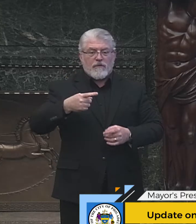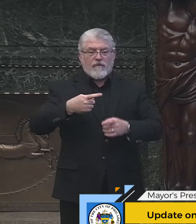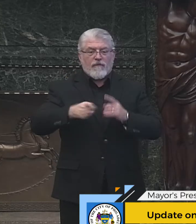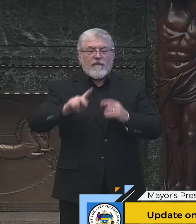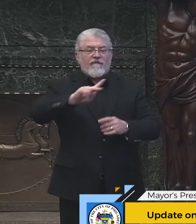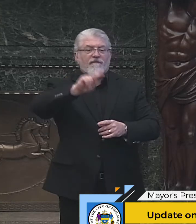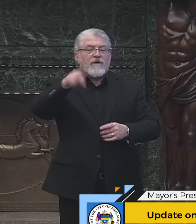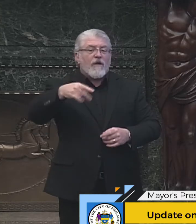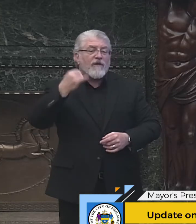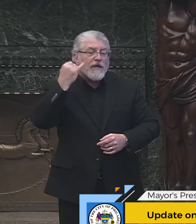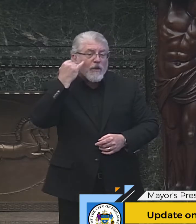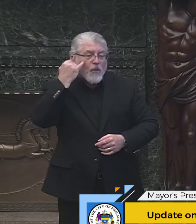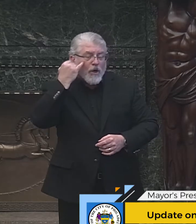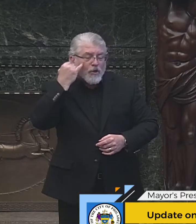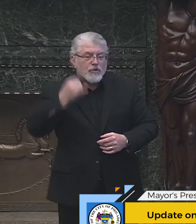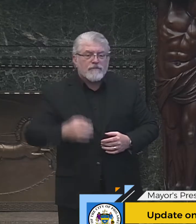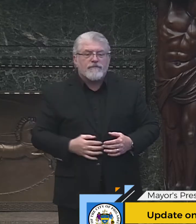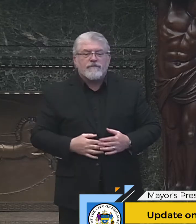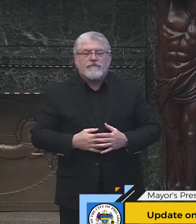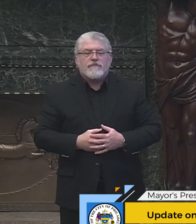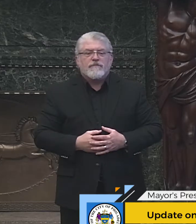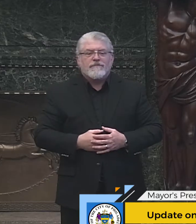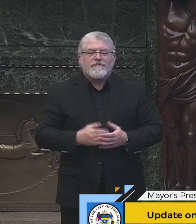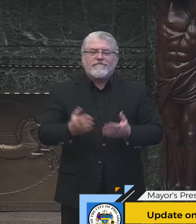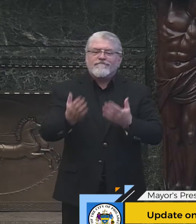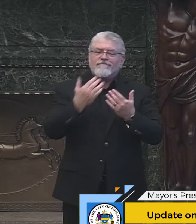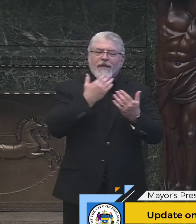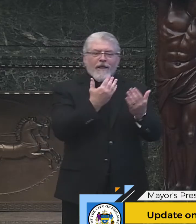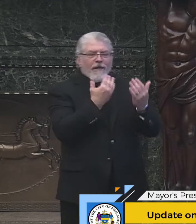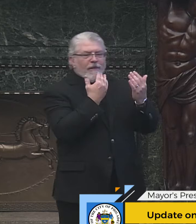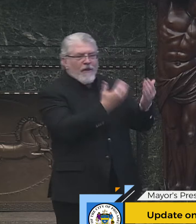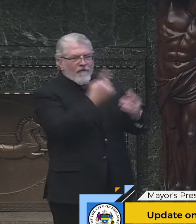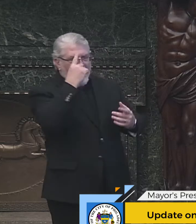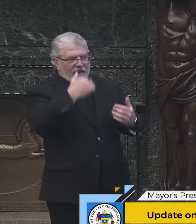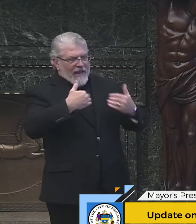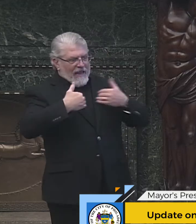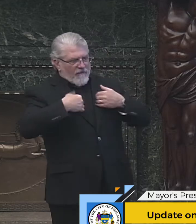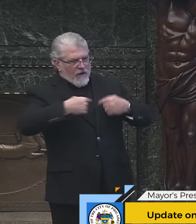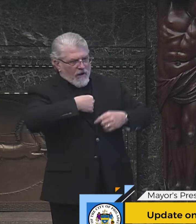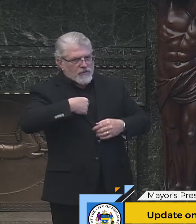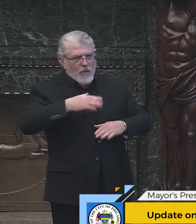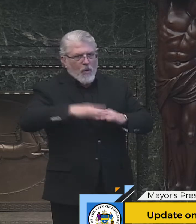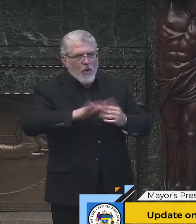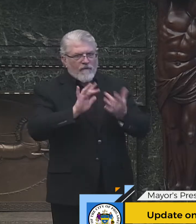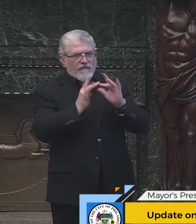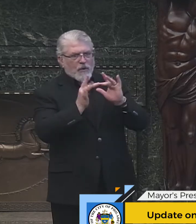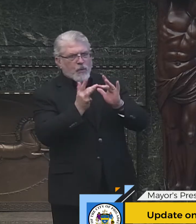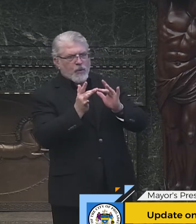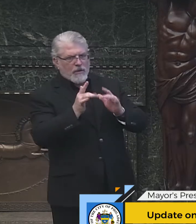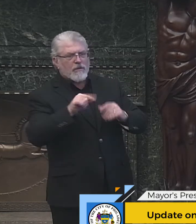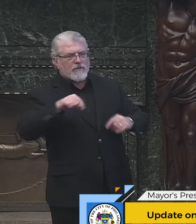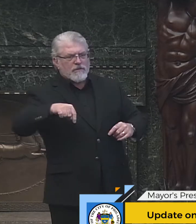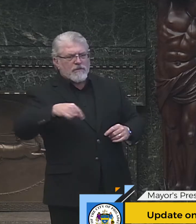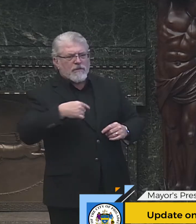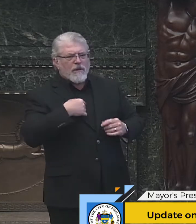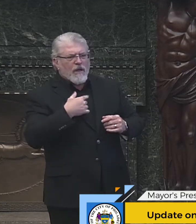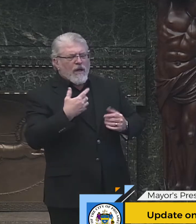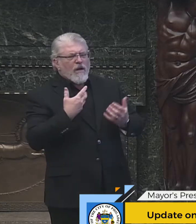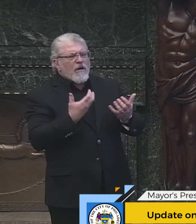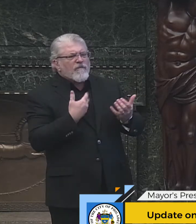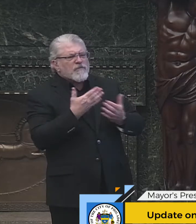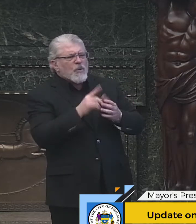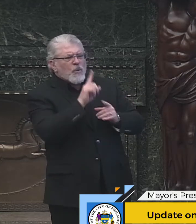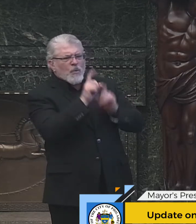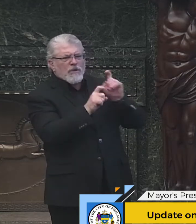Great, thanks for having us virtually. A few questions from the newsroom. Well, first,